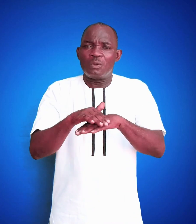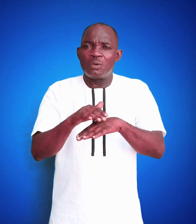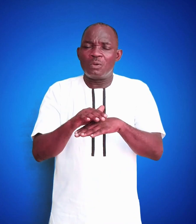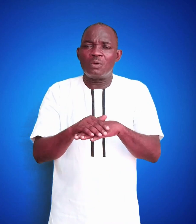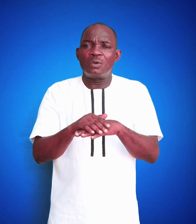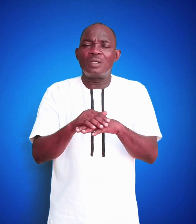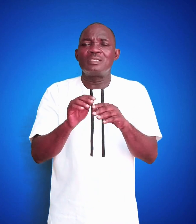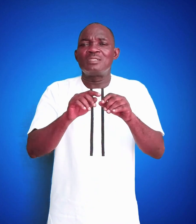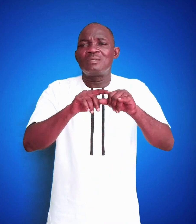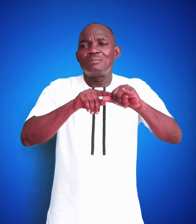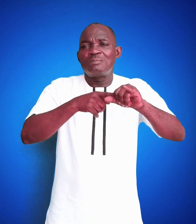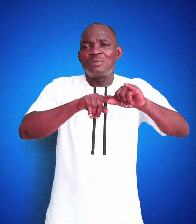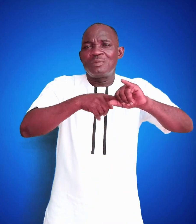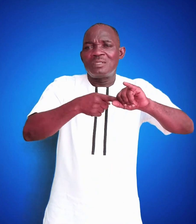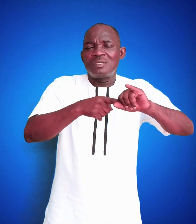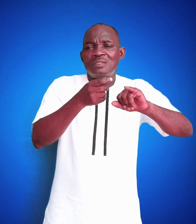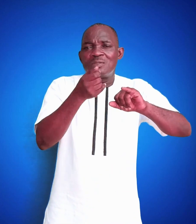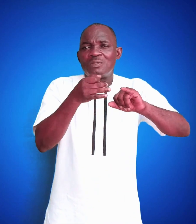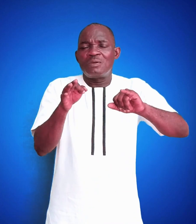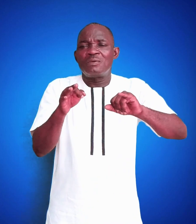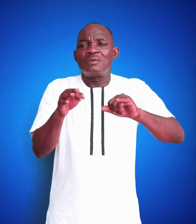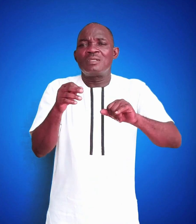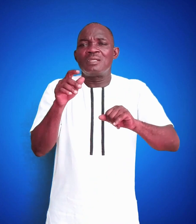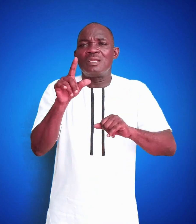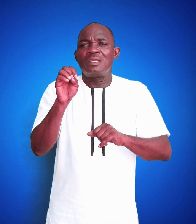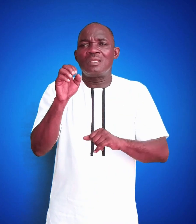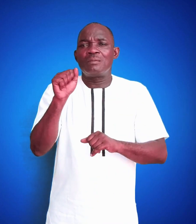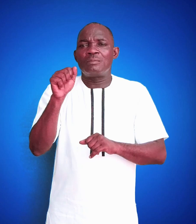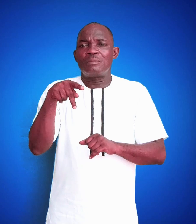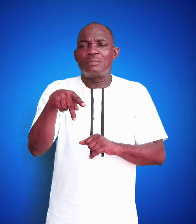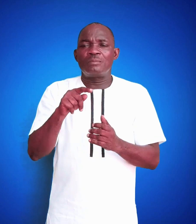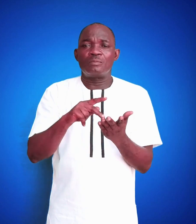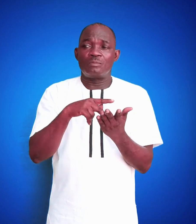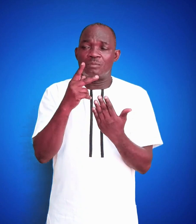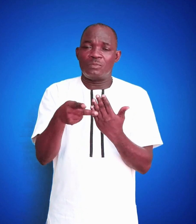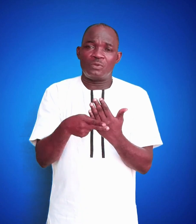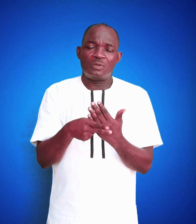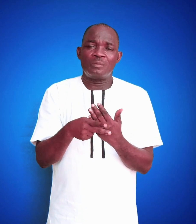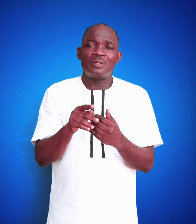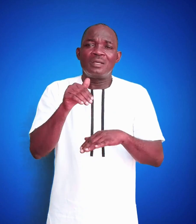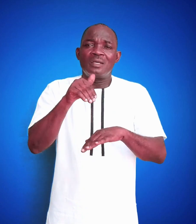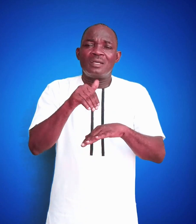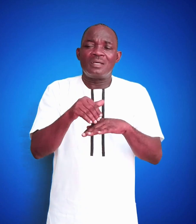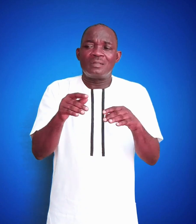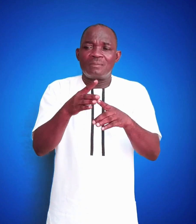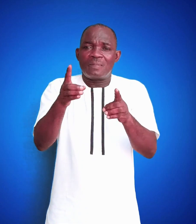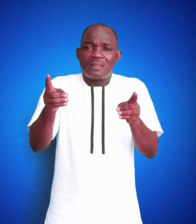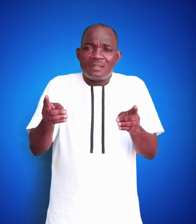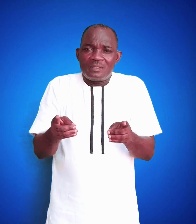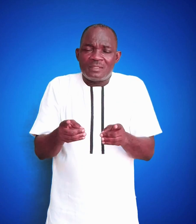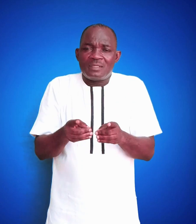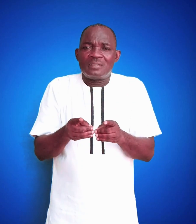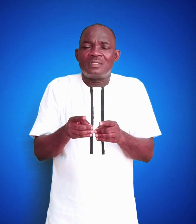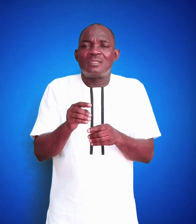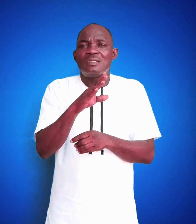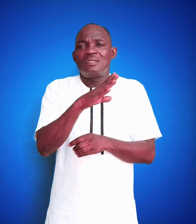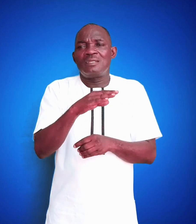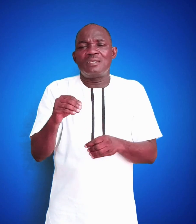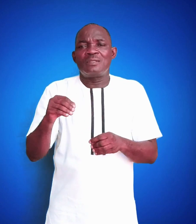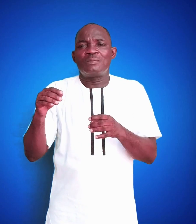the implementation of the LEAP program at the district